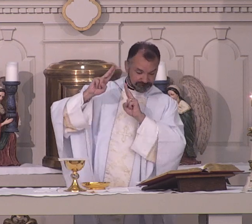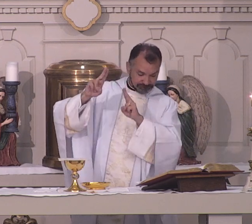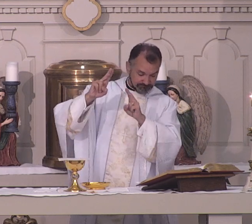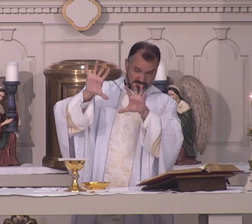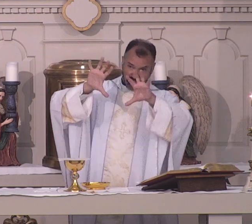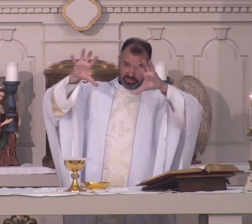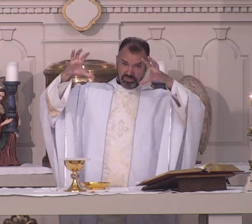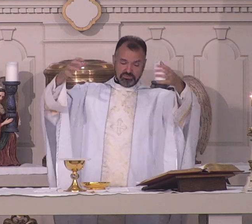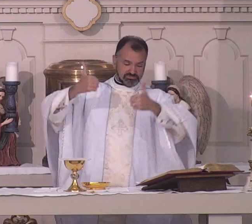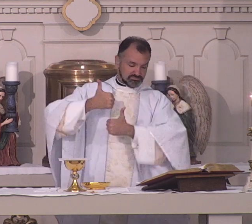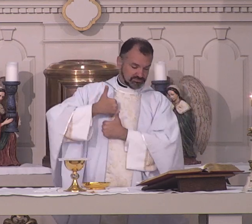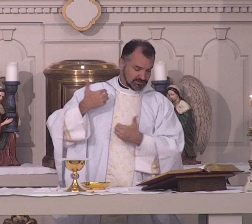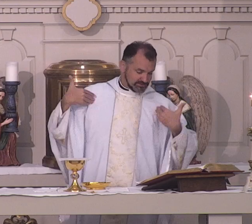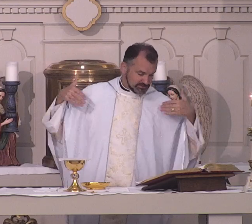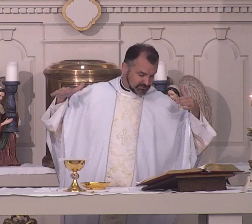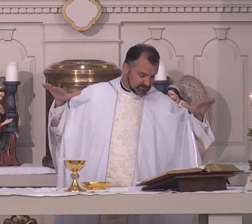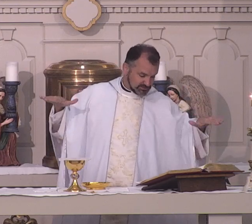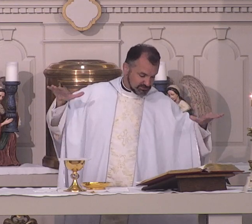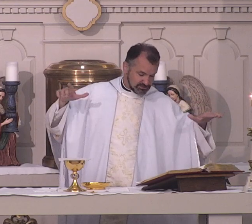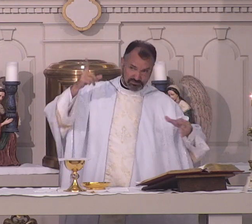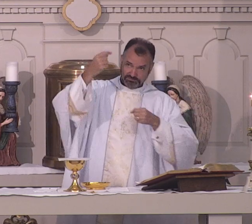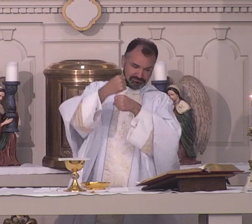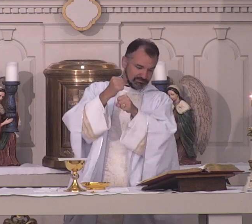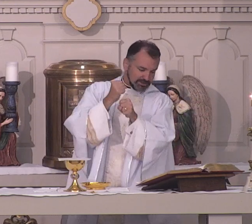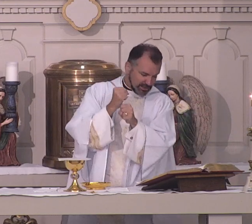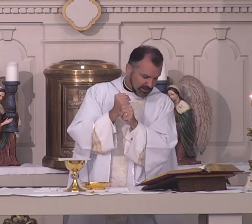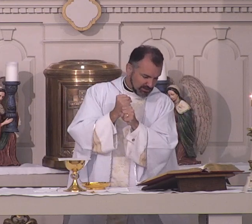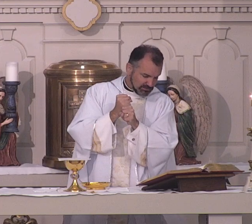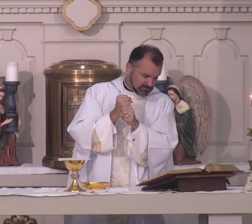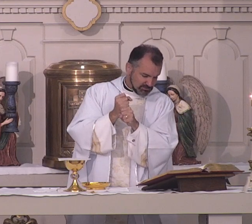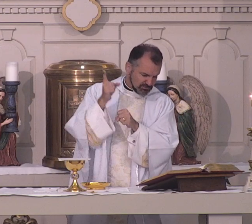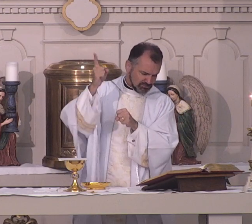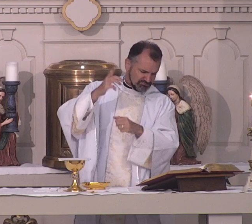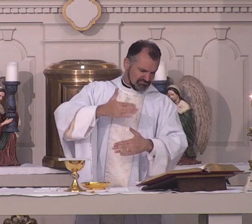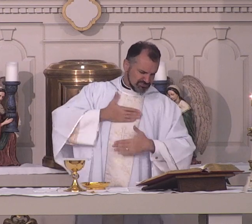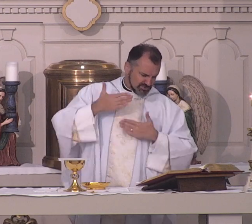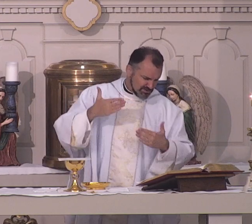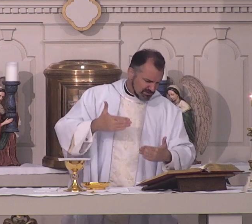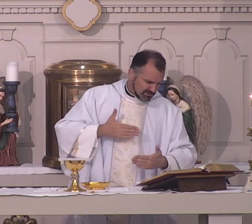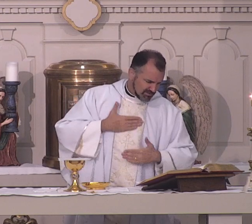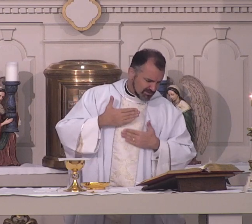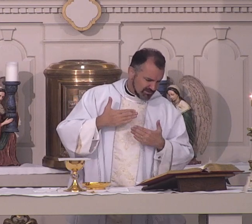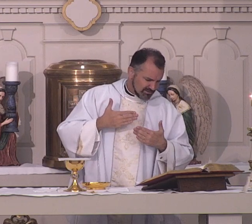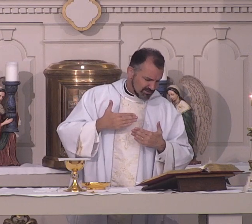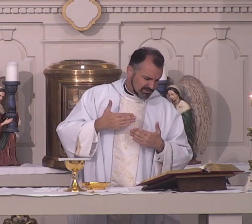For the honor we pay the angelic creatures in whom you delight